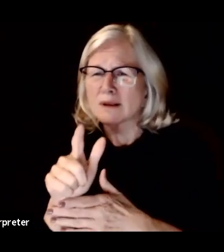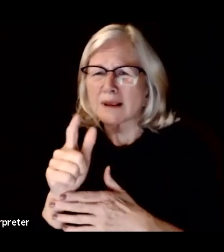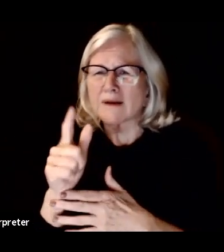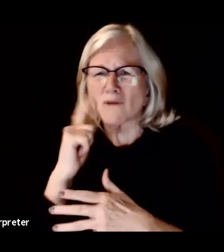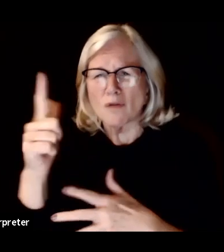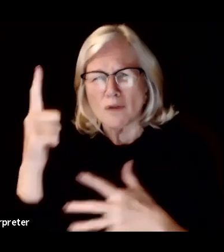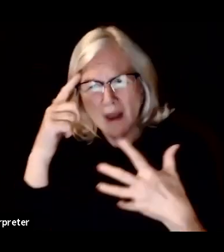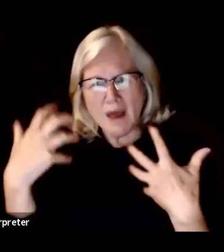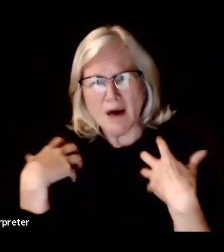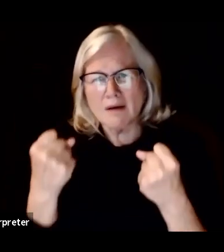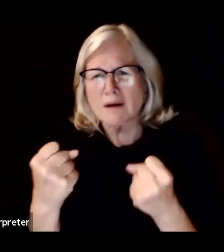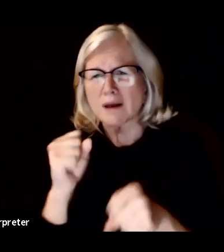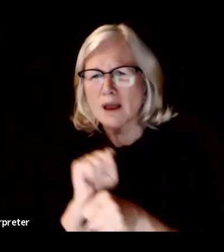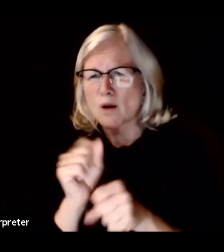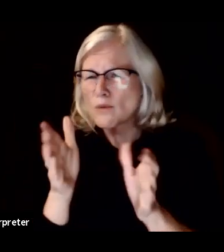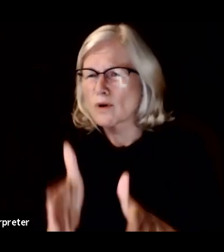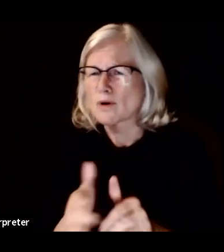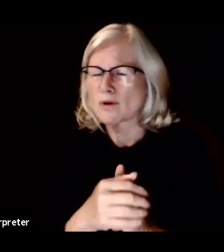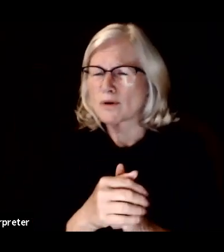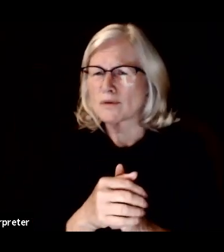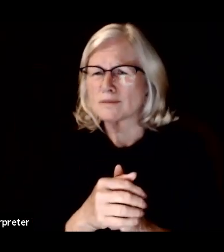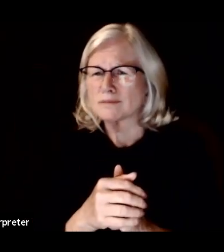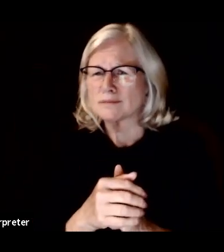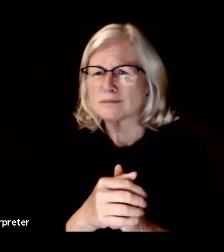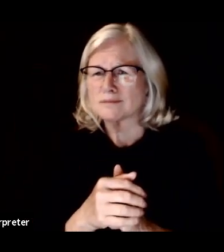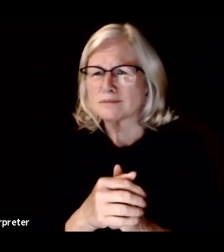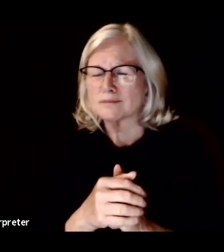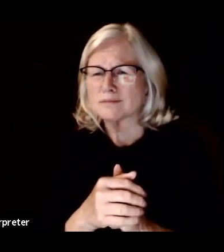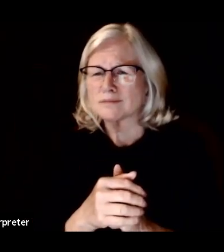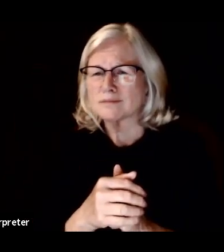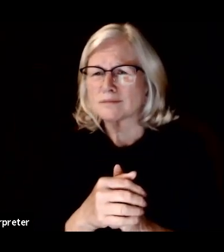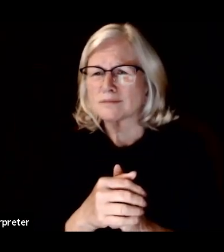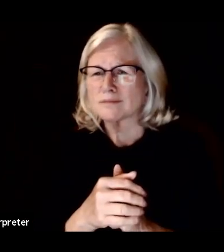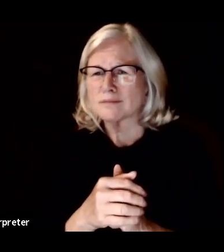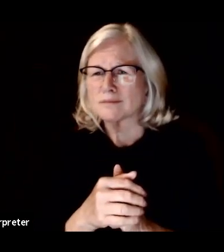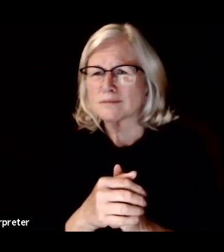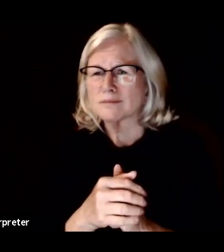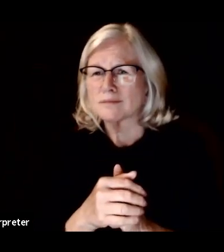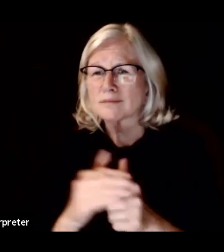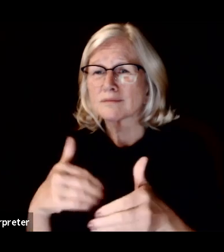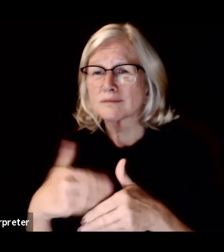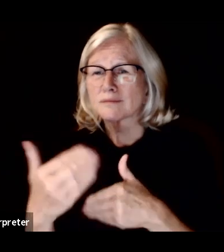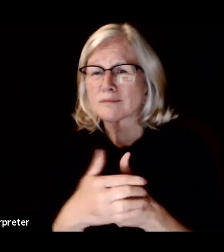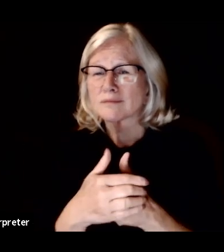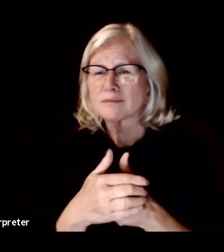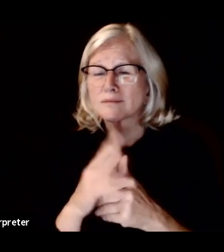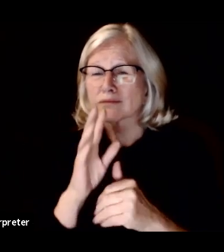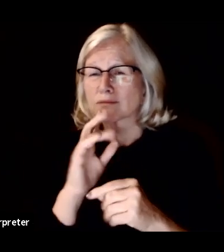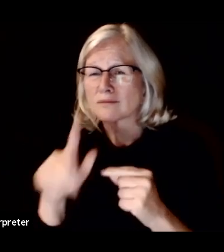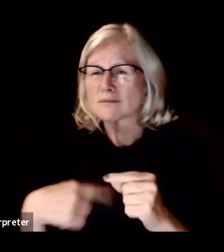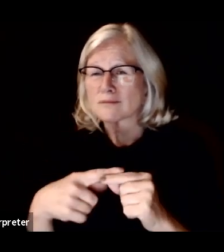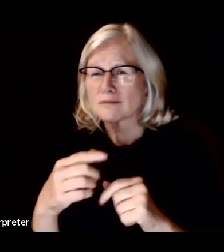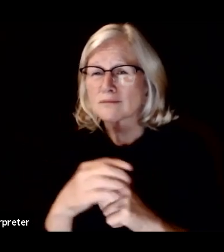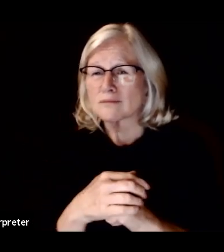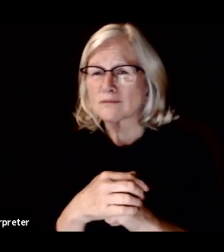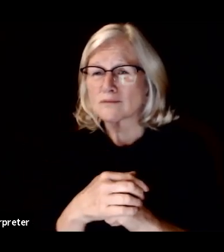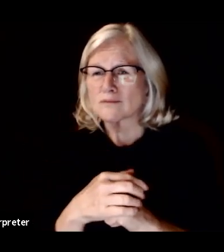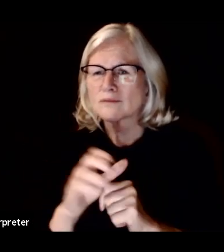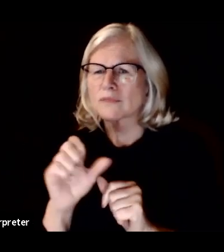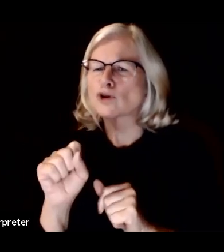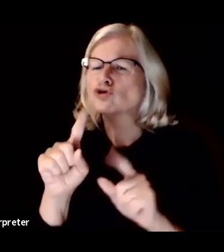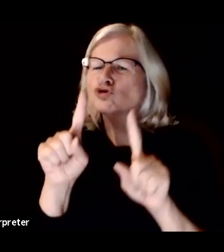well-being. Now I'd like to talk about the Casper Survey. This week, we began